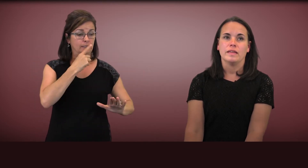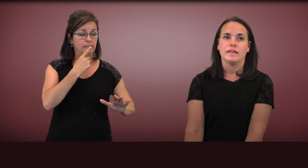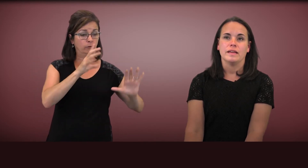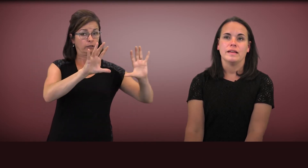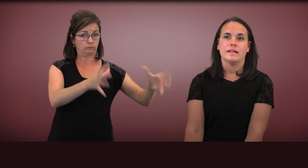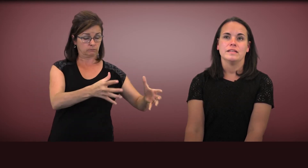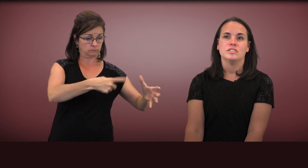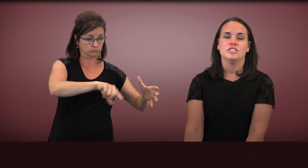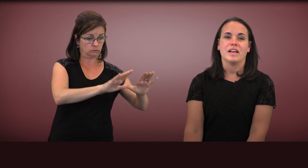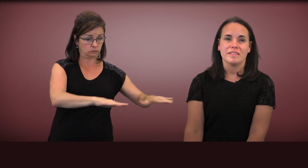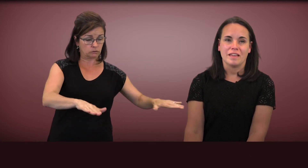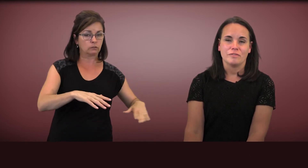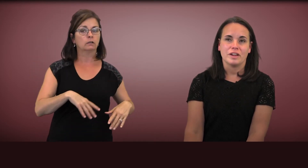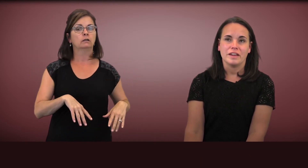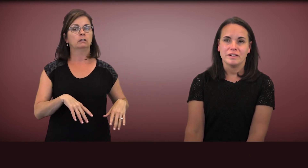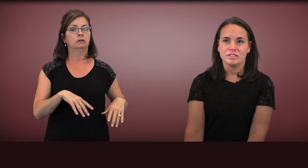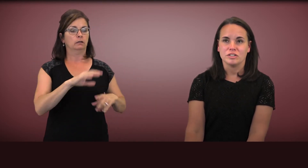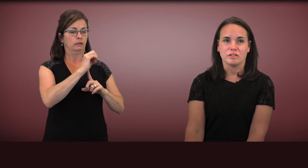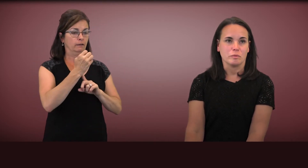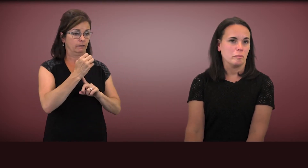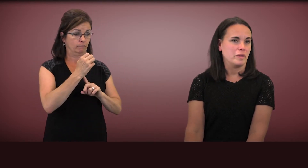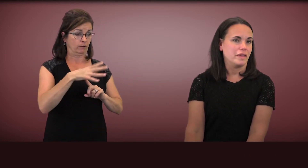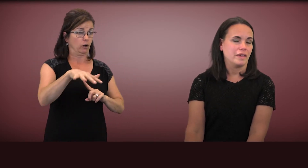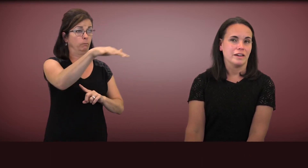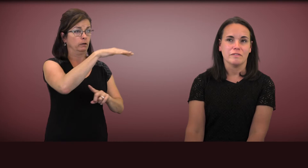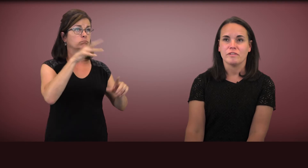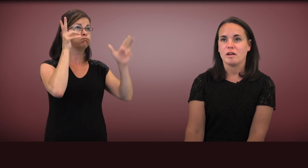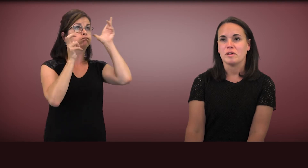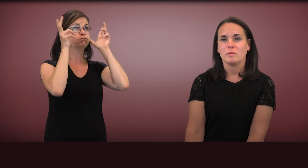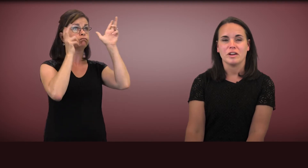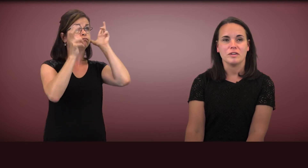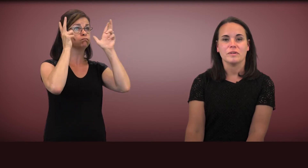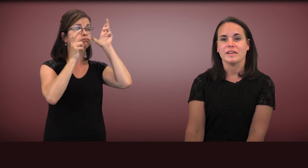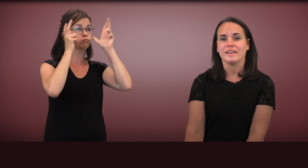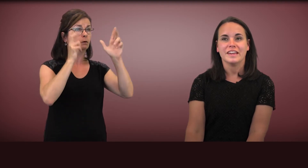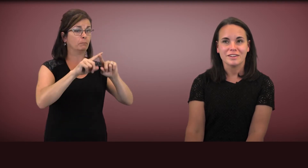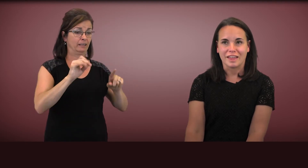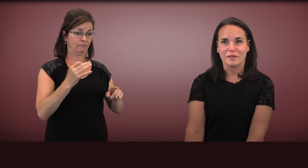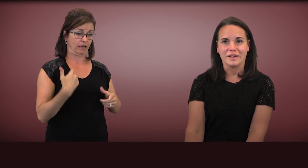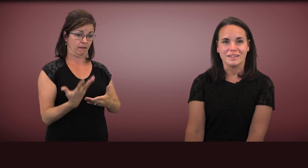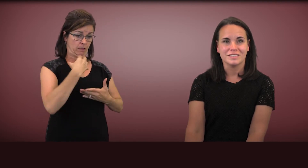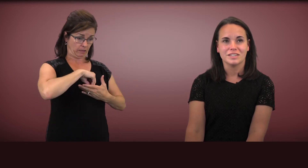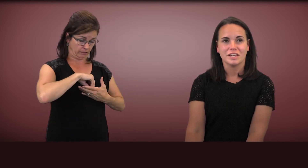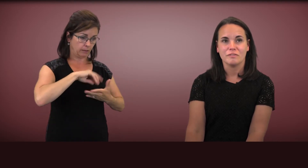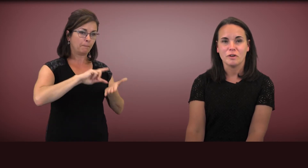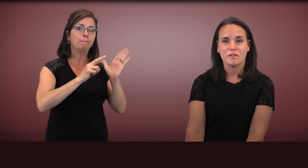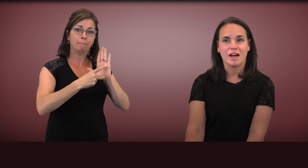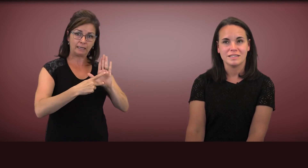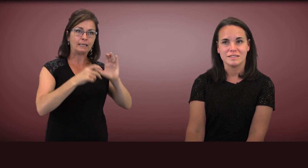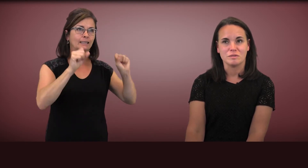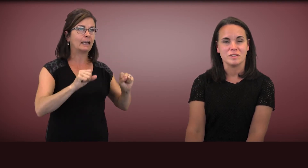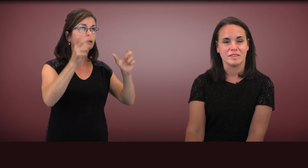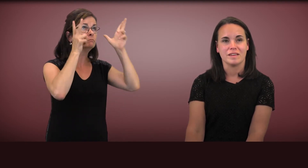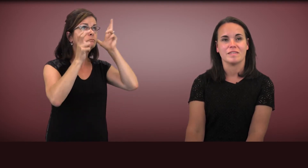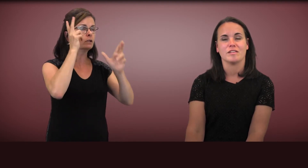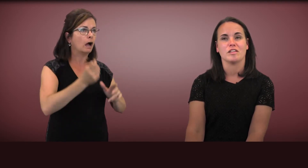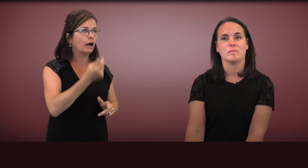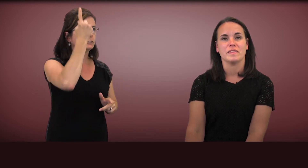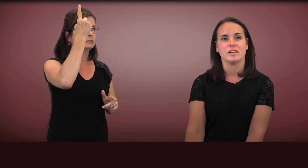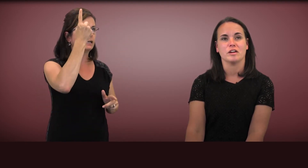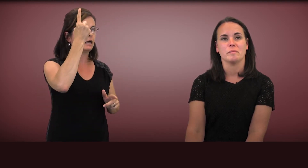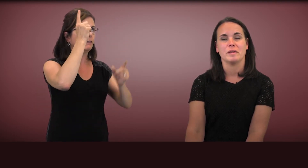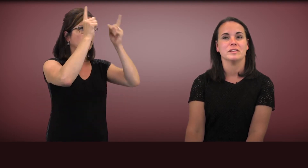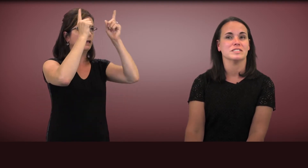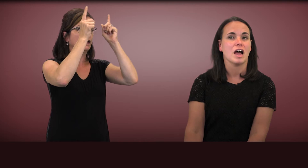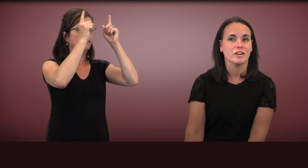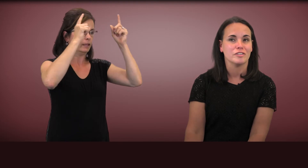So just like for hearing children, where being in an environment where you can hear language, if you have autism, doesn't necessarily